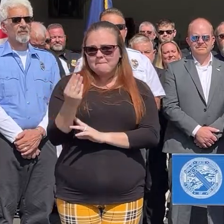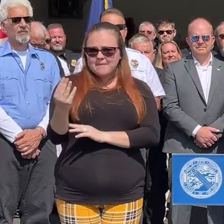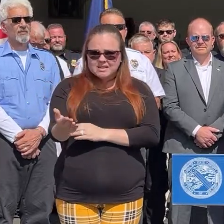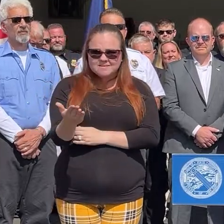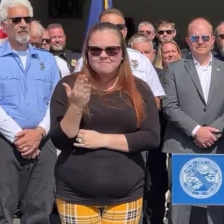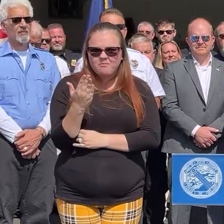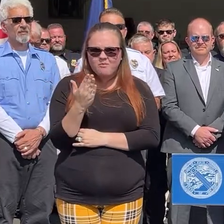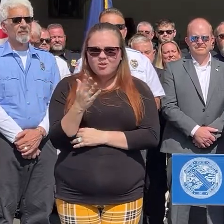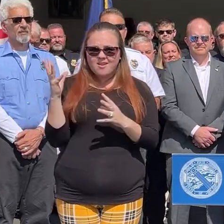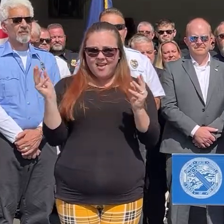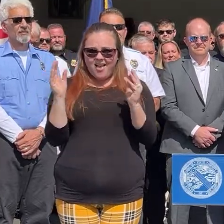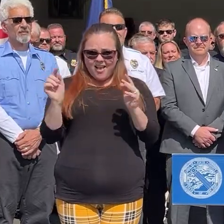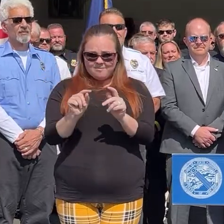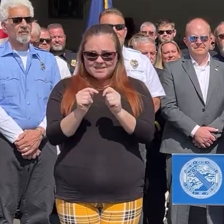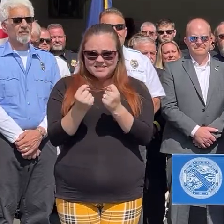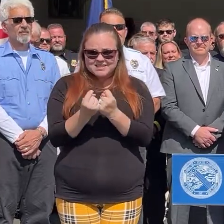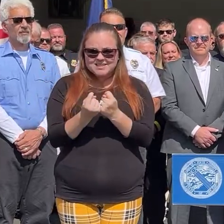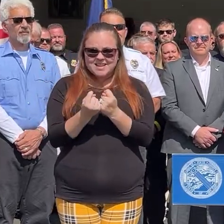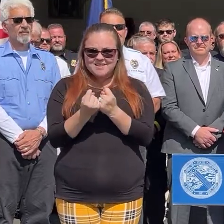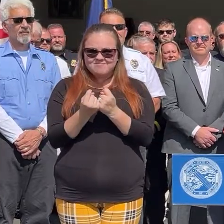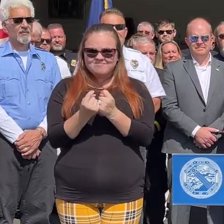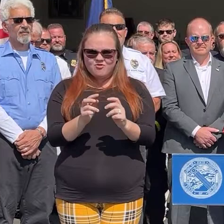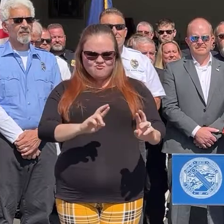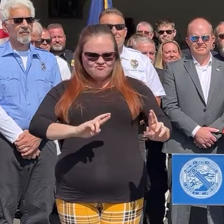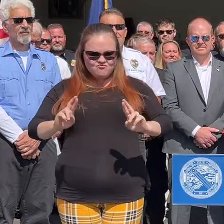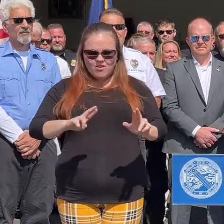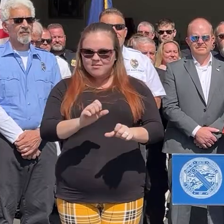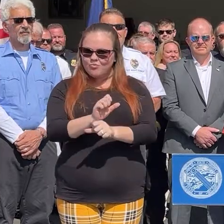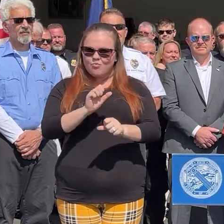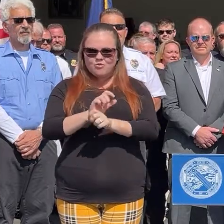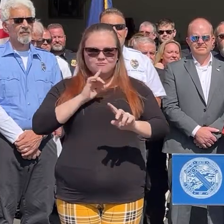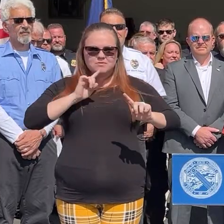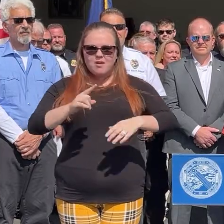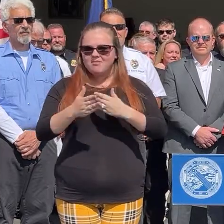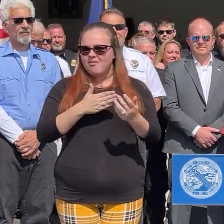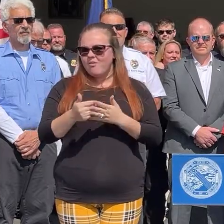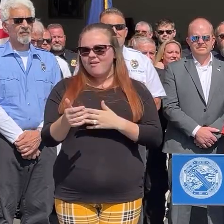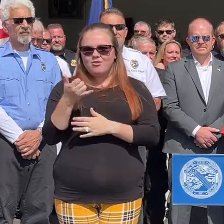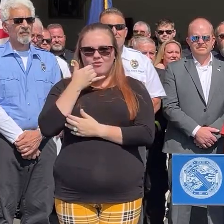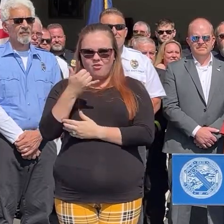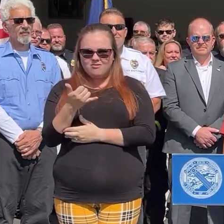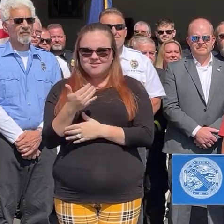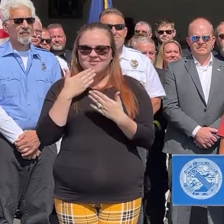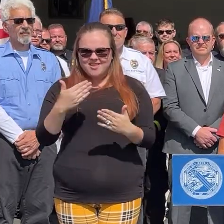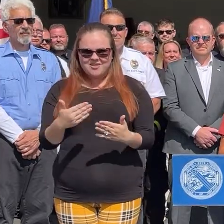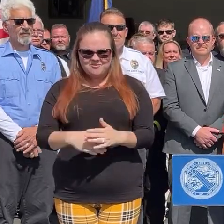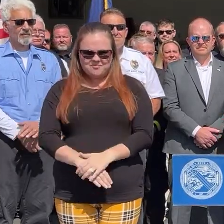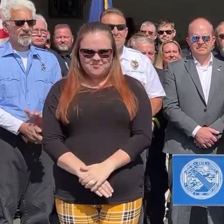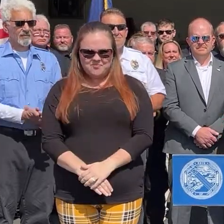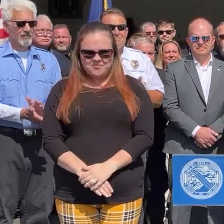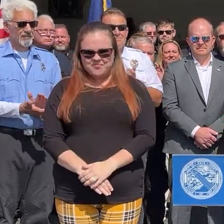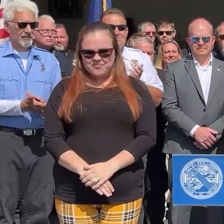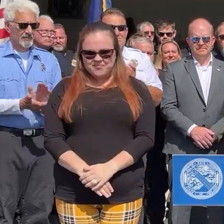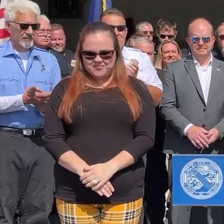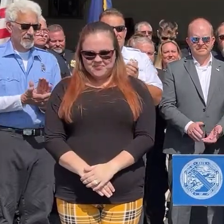morning when our ambulance team will stand by, ready to respond to all calls. So thank you.